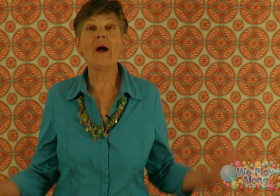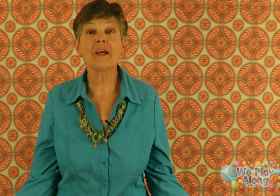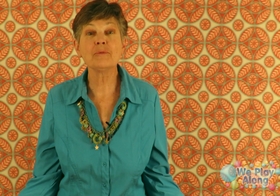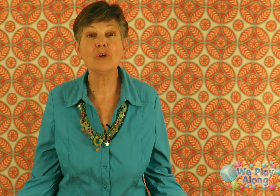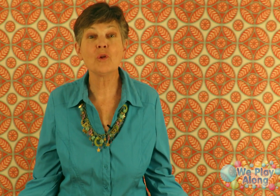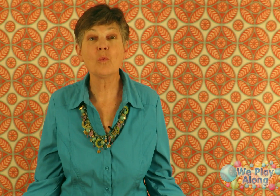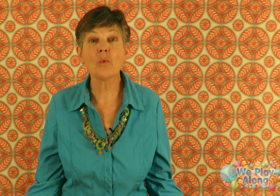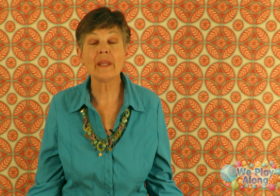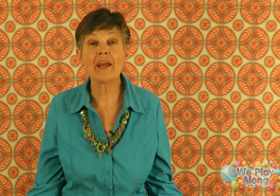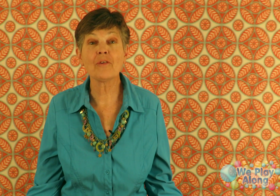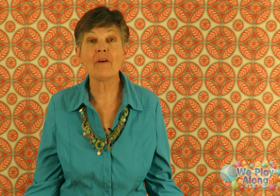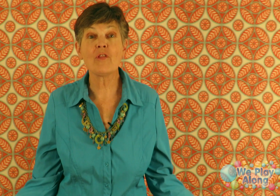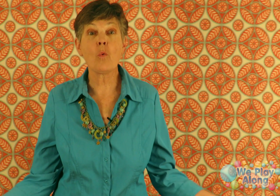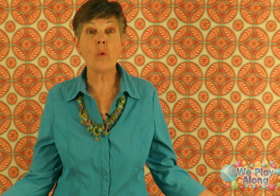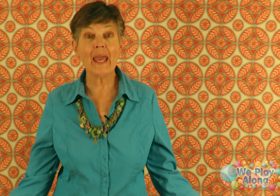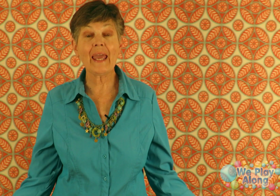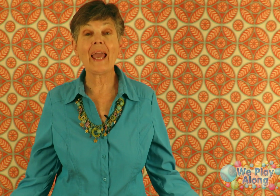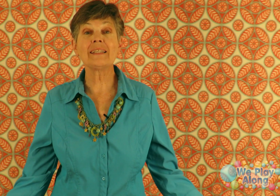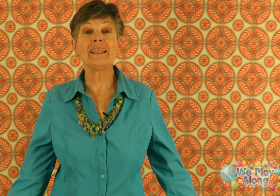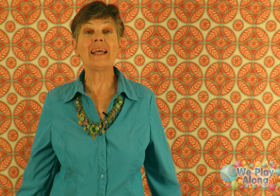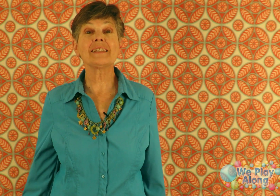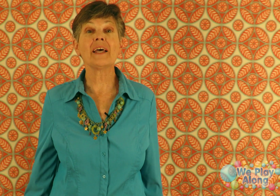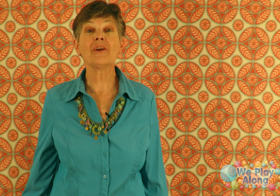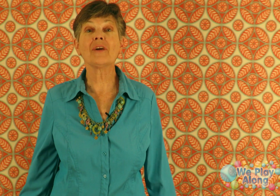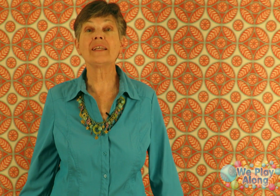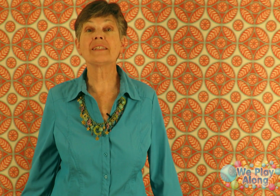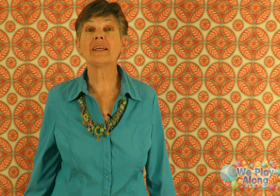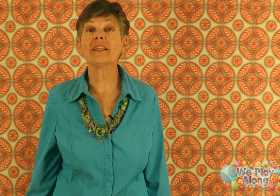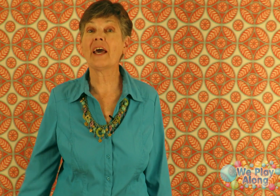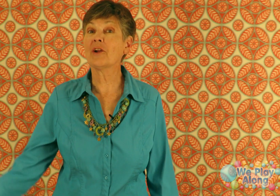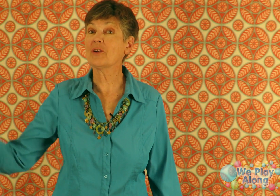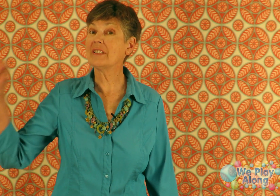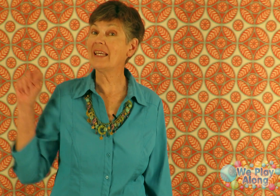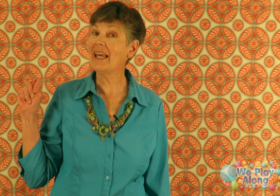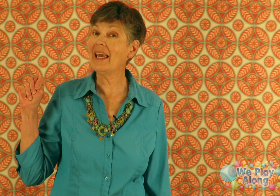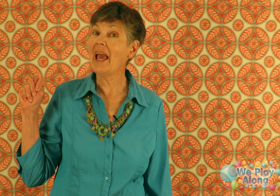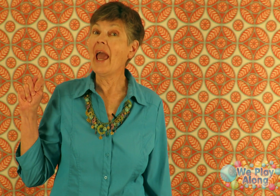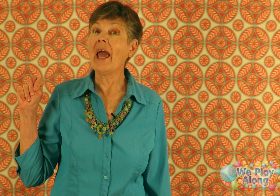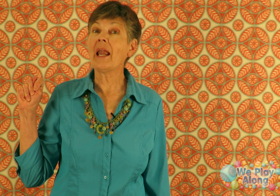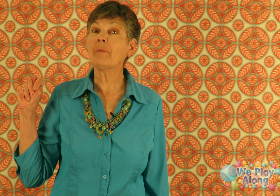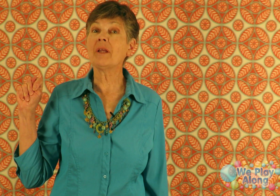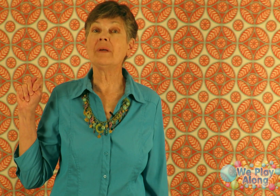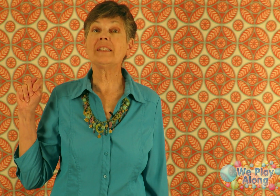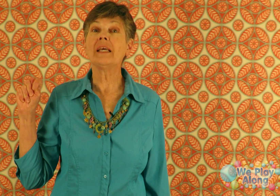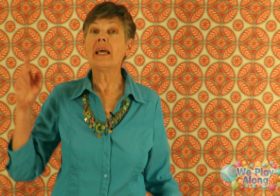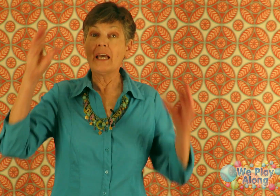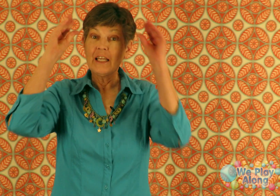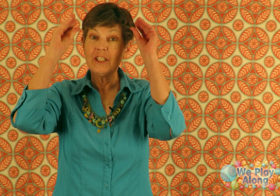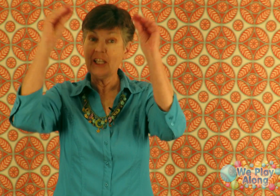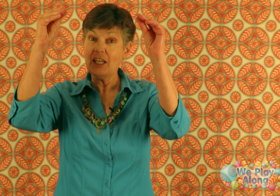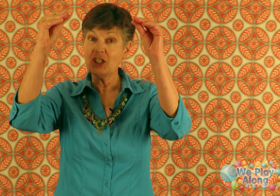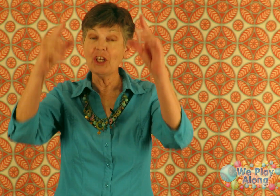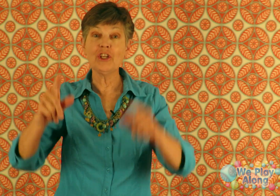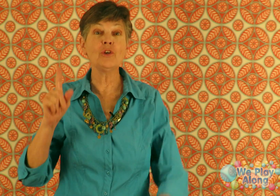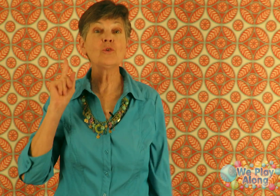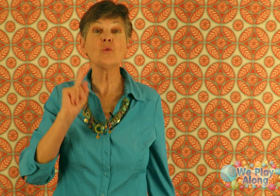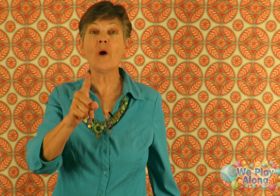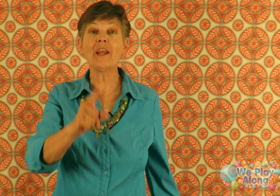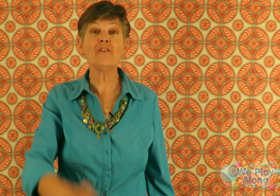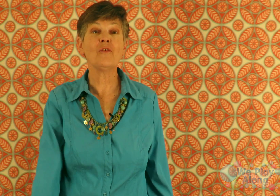Welcome to the letter of the week, and today's letter is the letter T, and I'm going to be teaching you